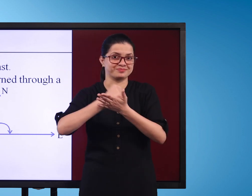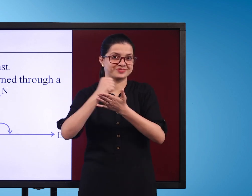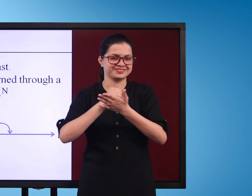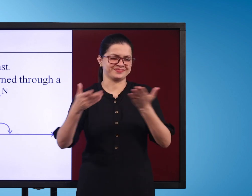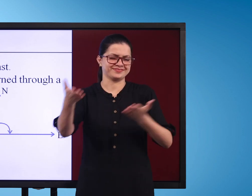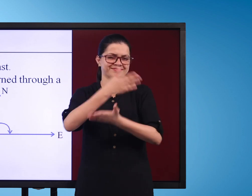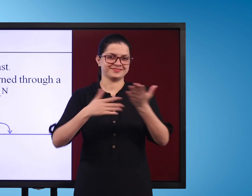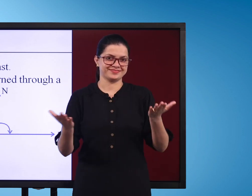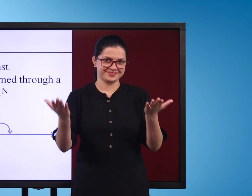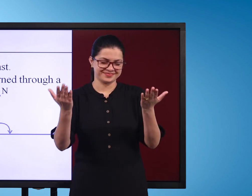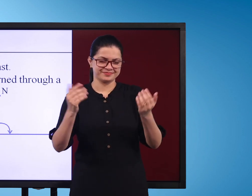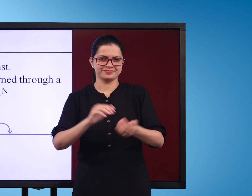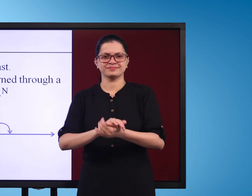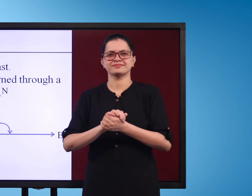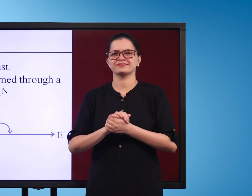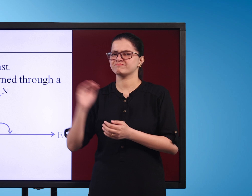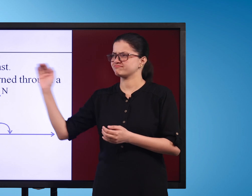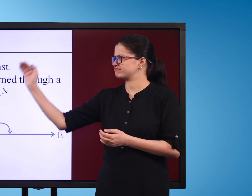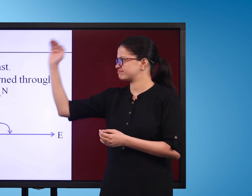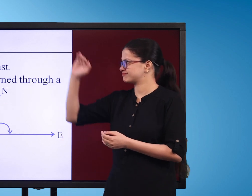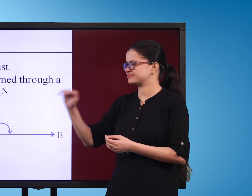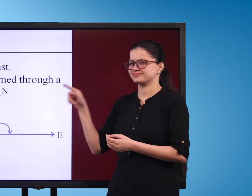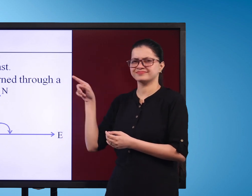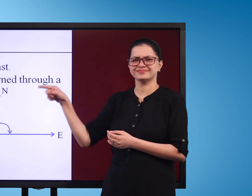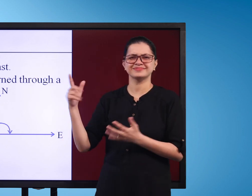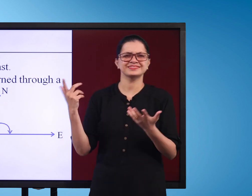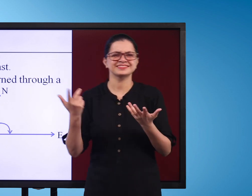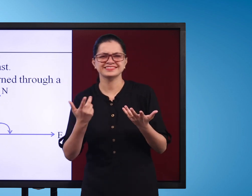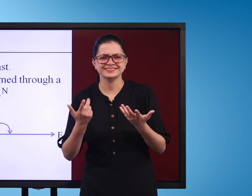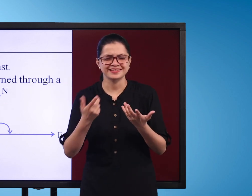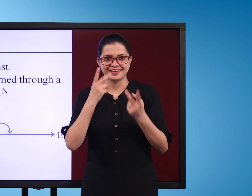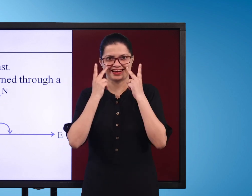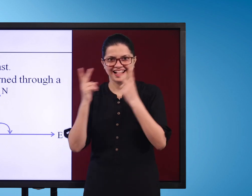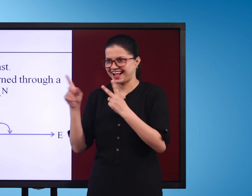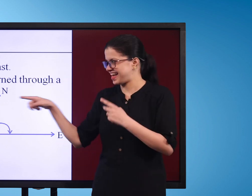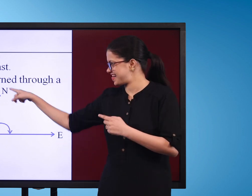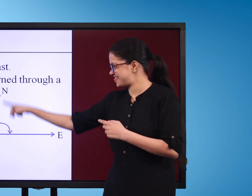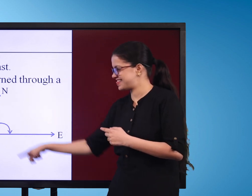Do this. Turn clockwise to east.